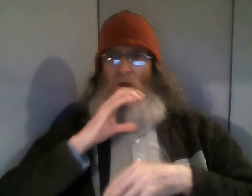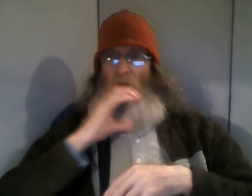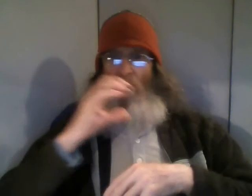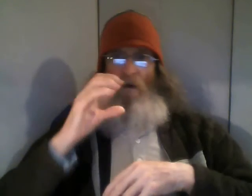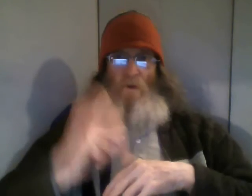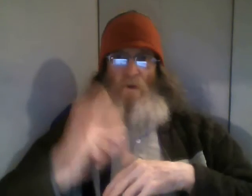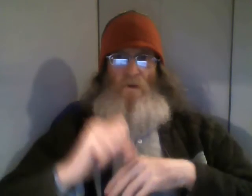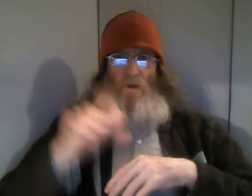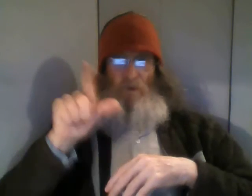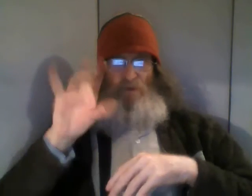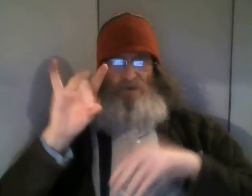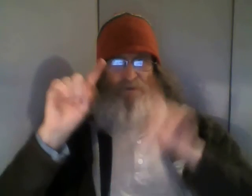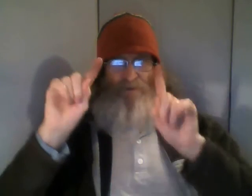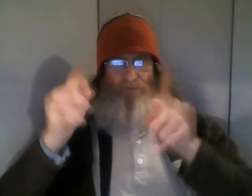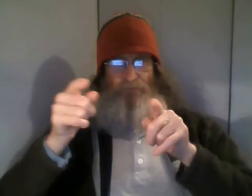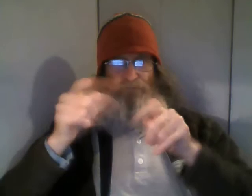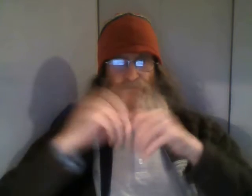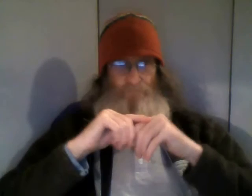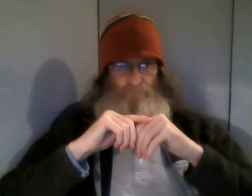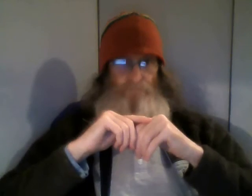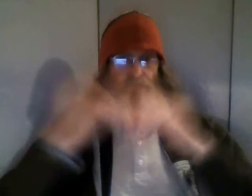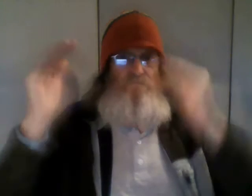Kids, ever use the chainsaw?